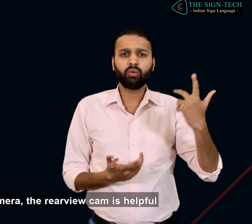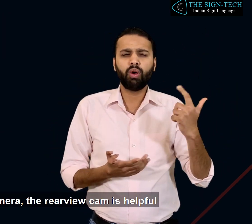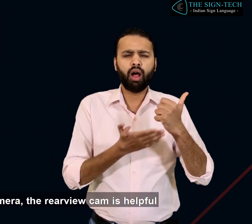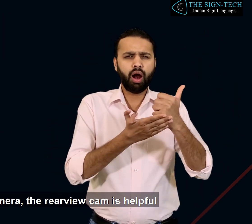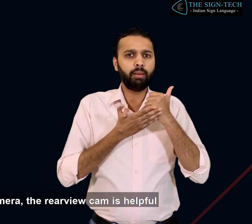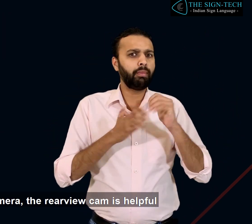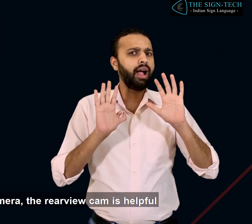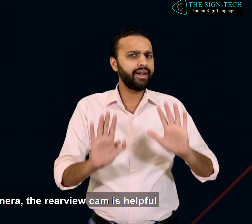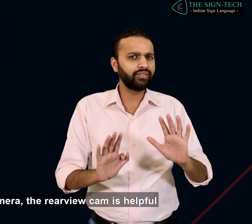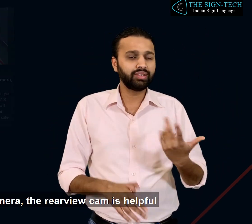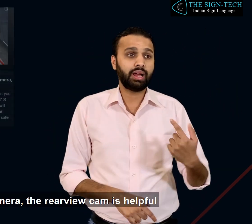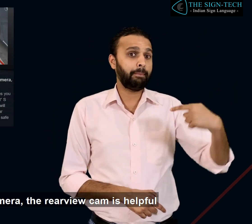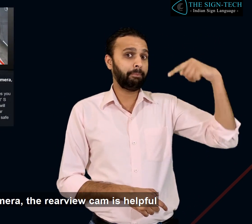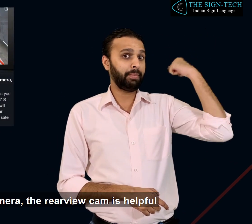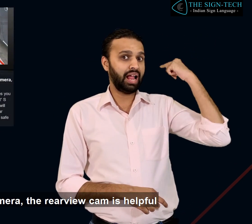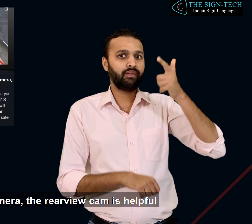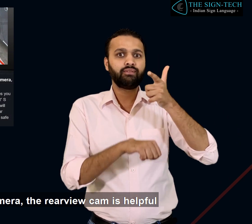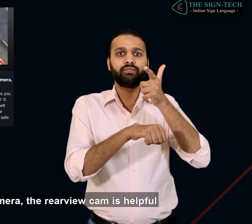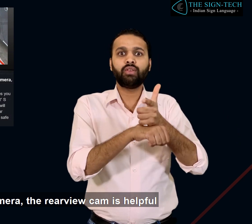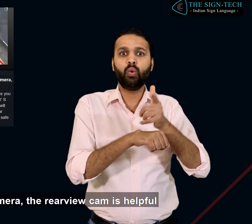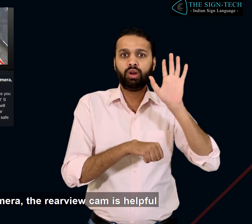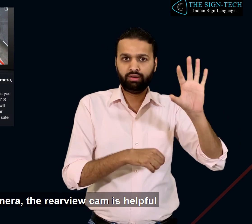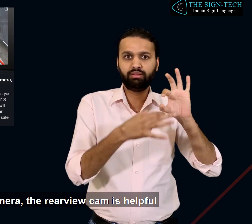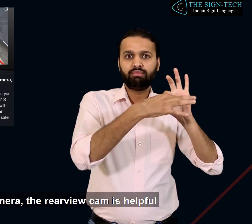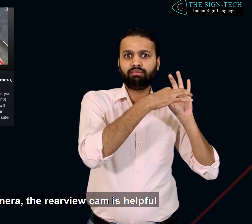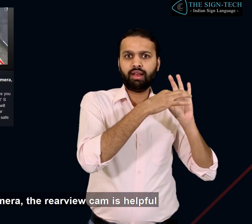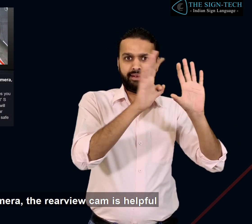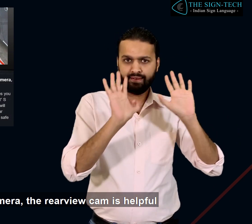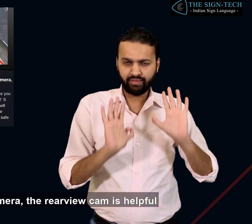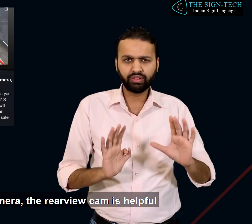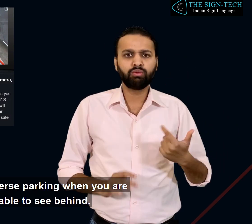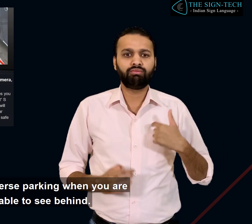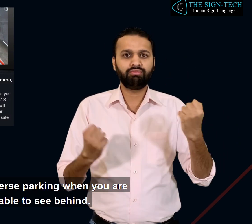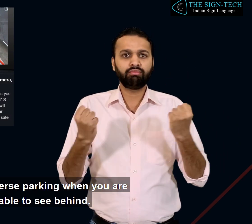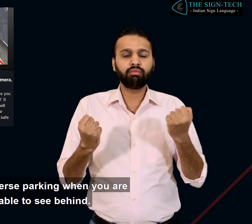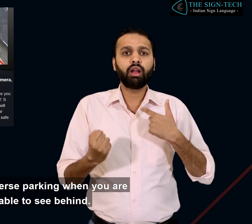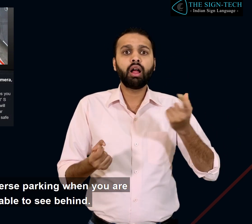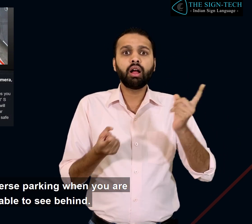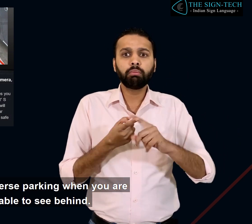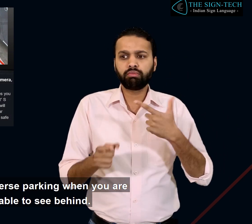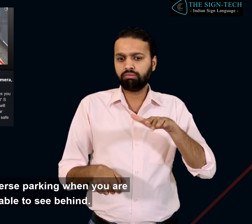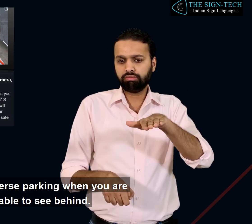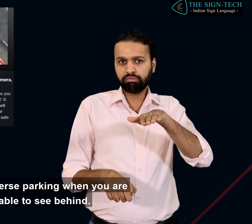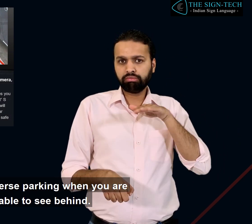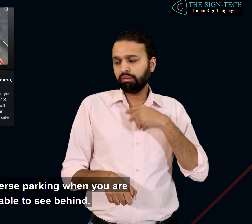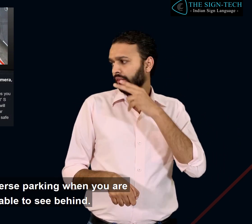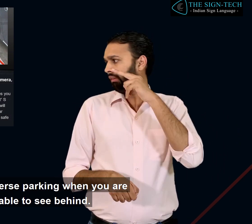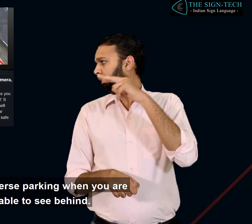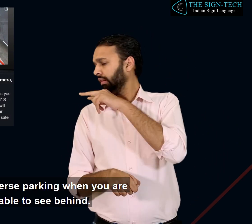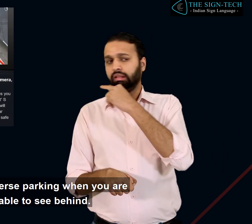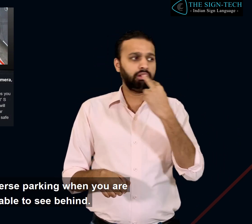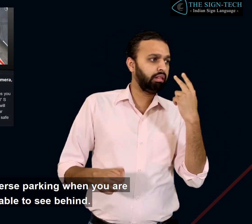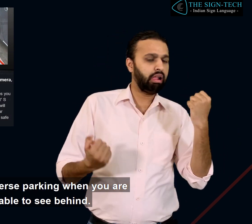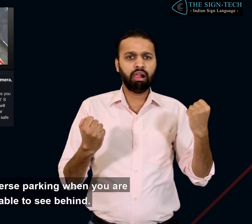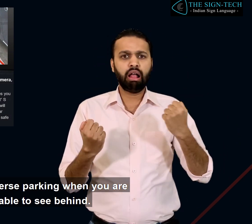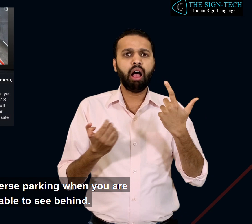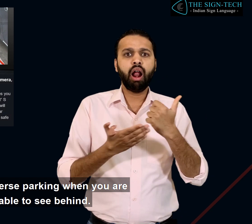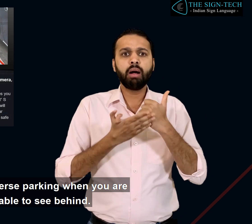with a rear camera. The rear-view cam is helpful during reverse parking, when you are unable to see behind.